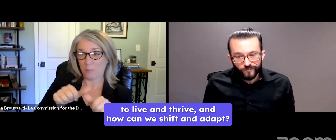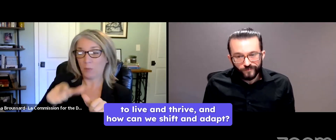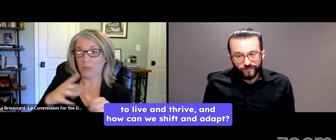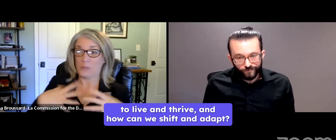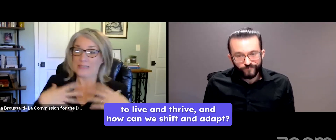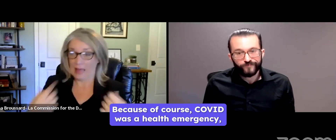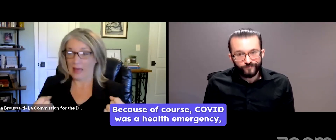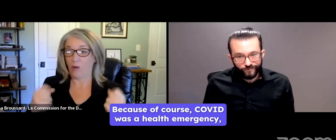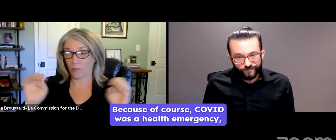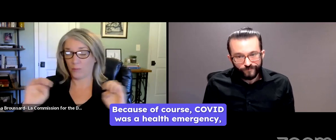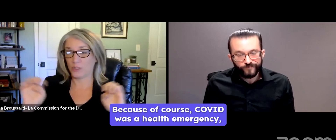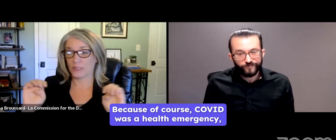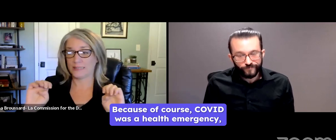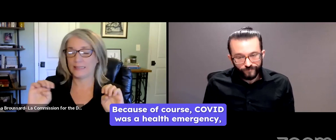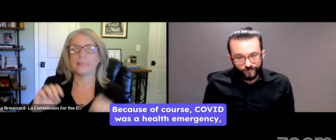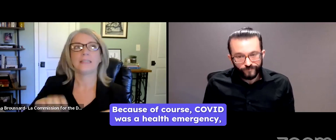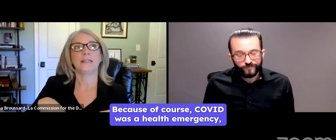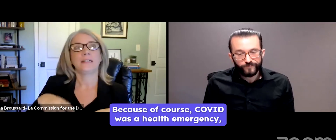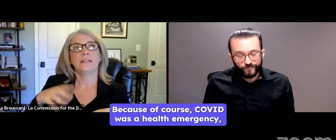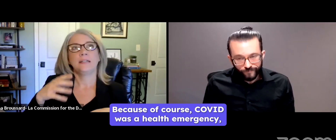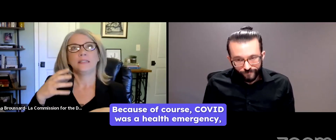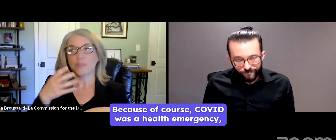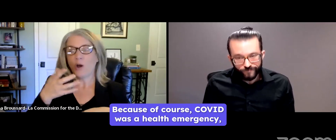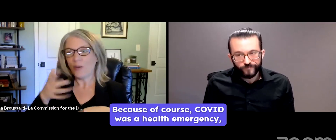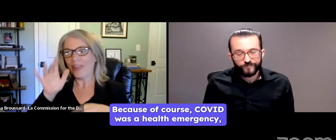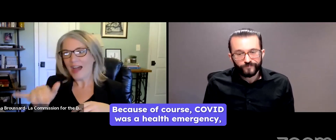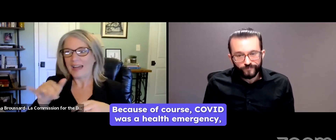adapt. Because, of course, COVID was a health emergency,